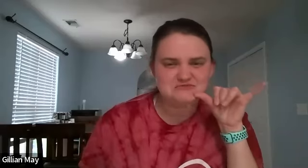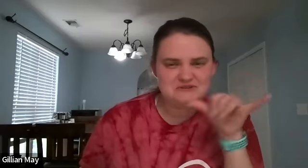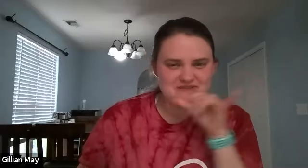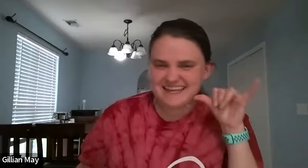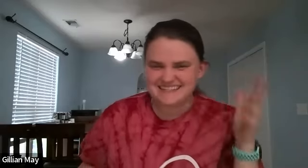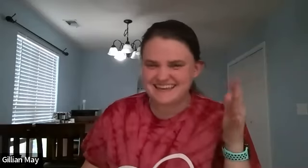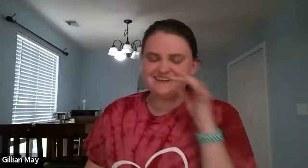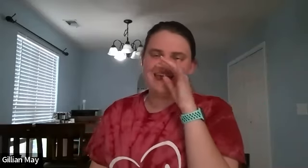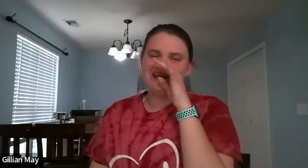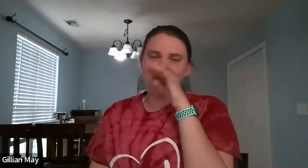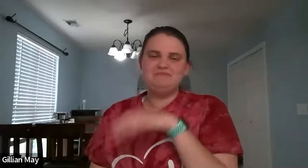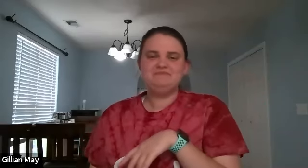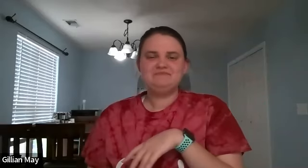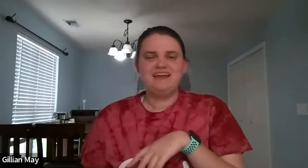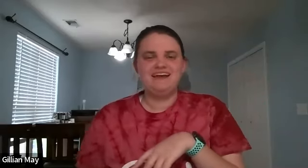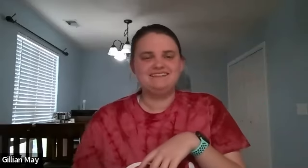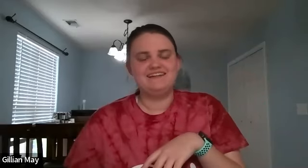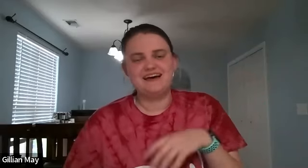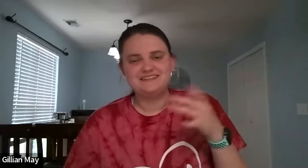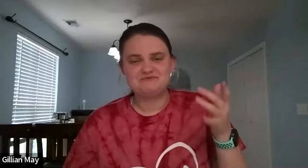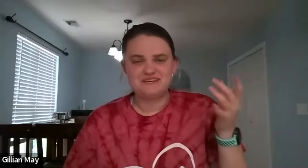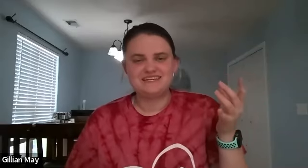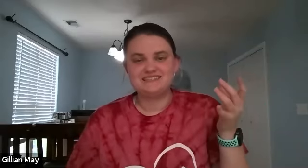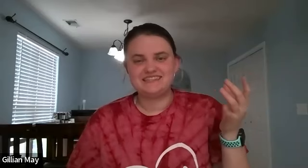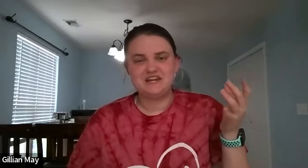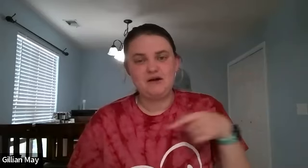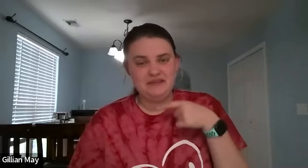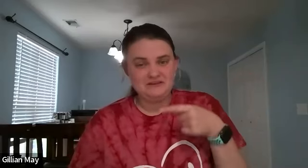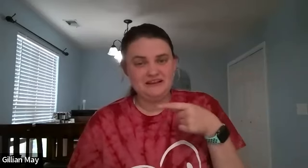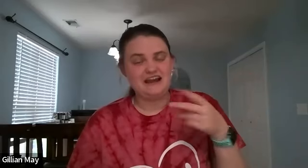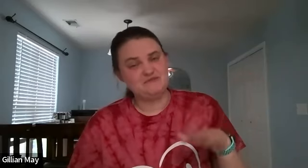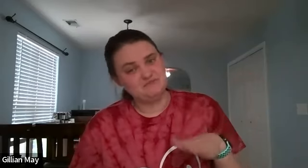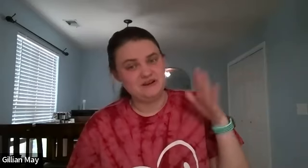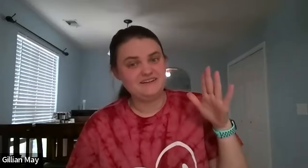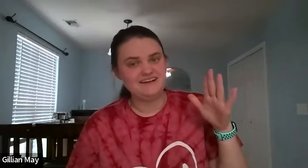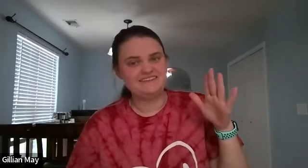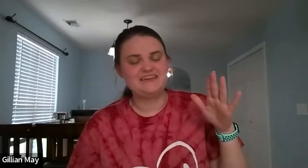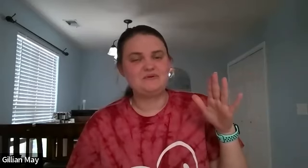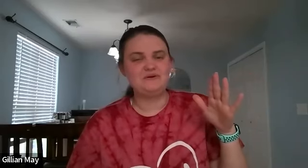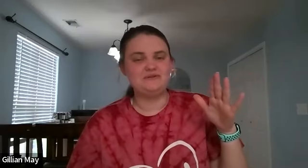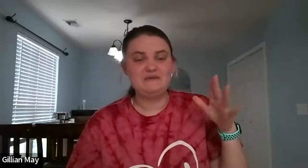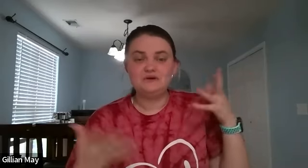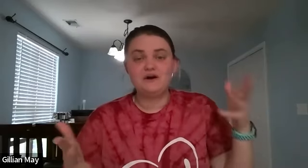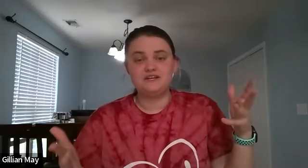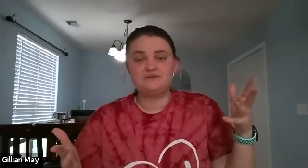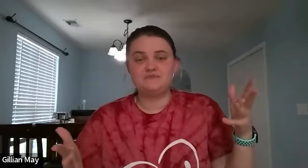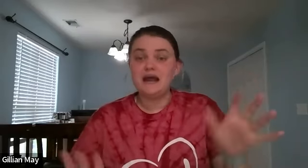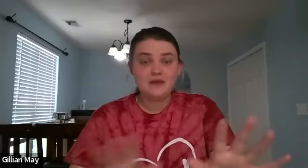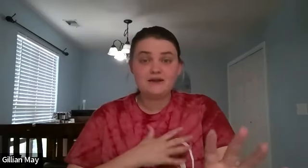I use rude. That's it. And a lot of times my kids, since they know I'm hearing and I've been born hearing, they will argue with me, and I'm not